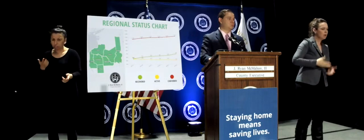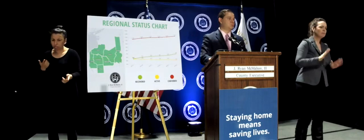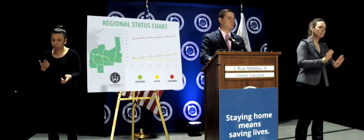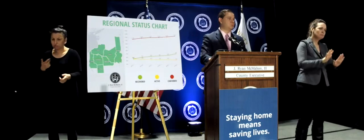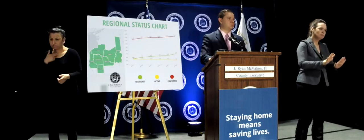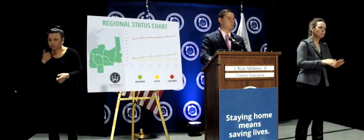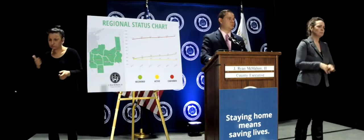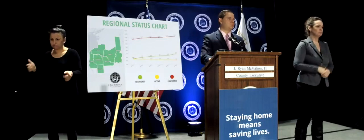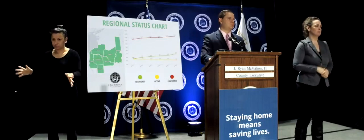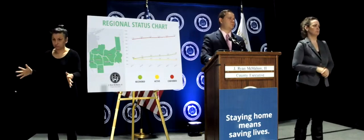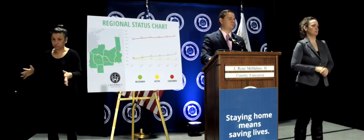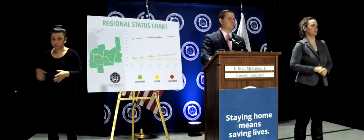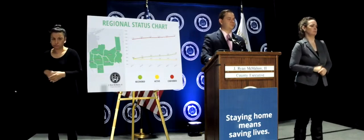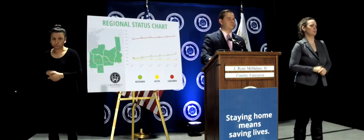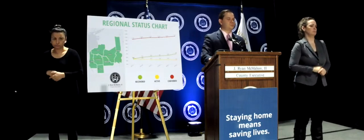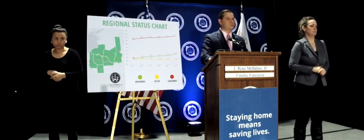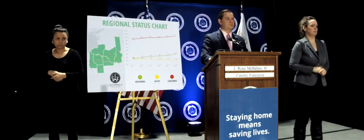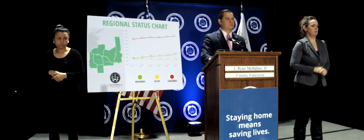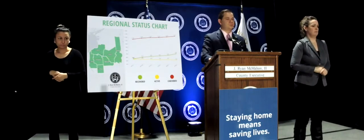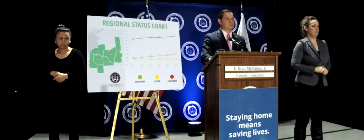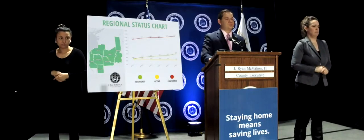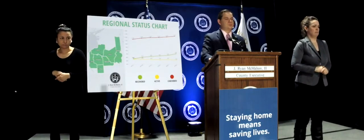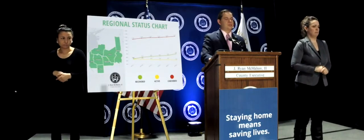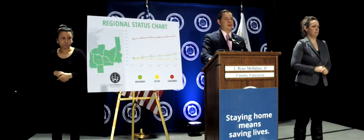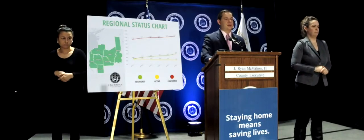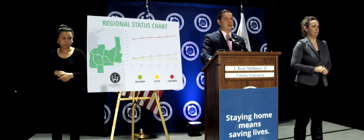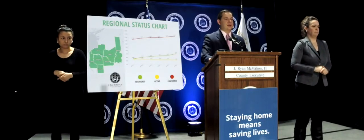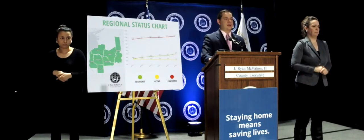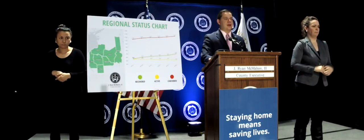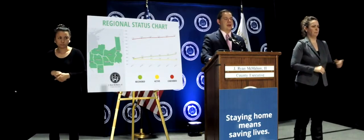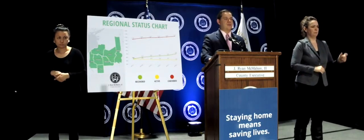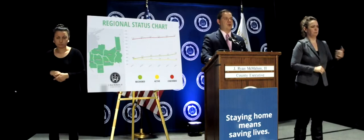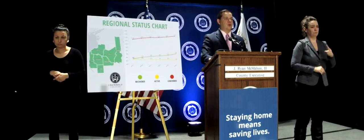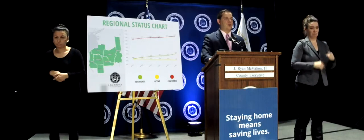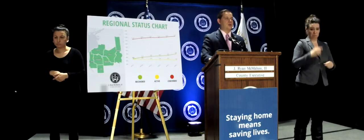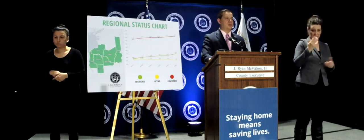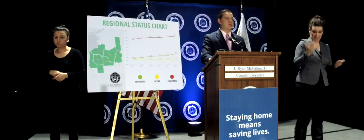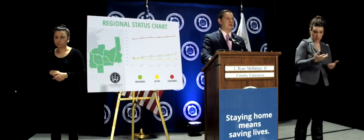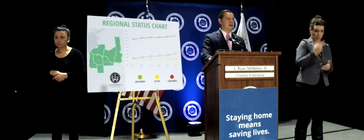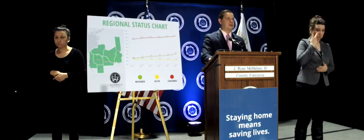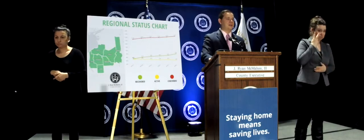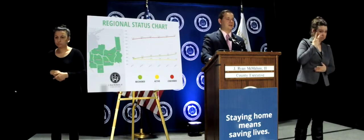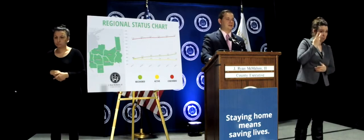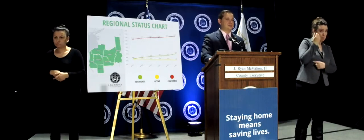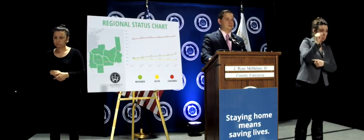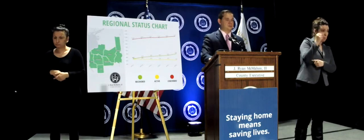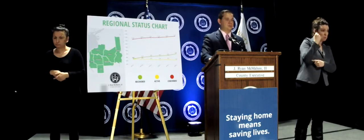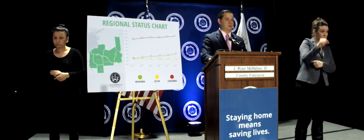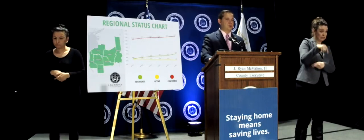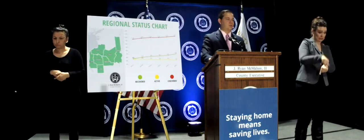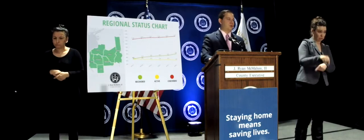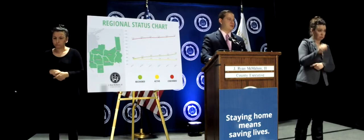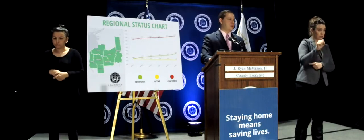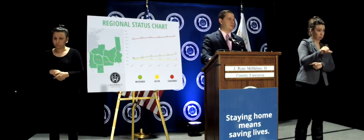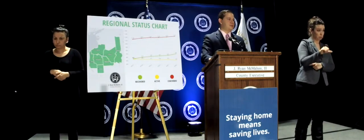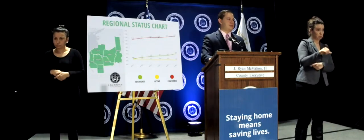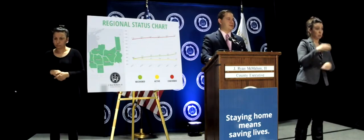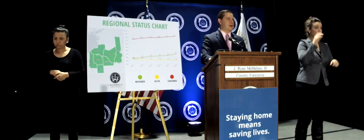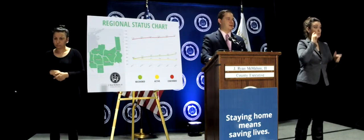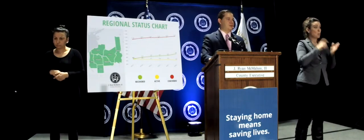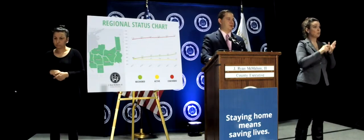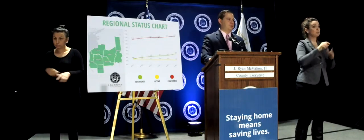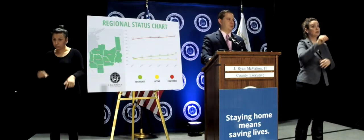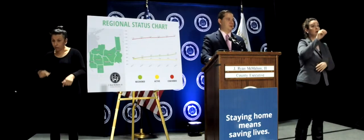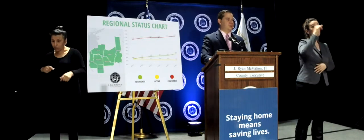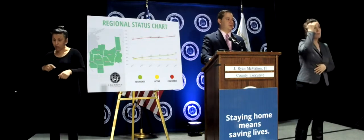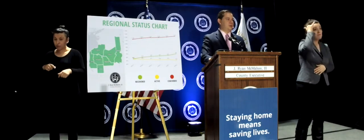seeing in Albany and Buffalo, anything like that being organized locally? Yeah, I haven't heard anything of real substance